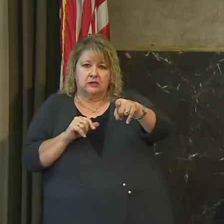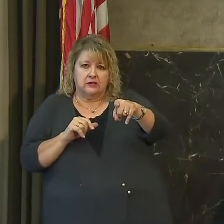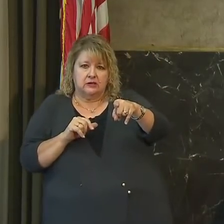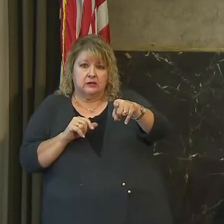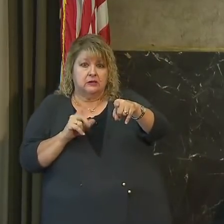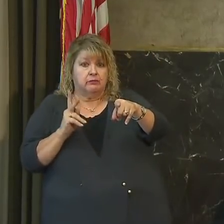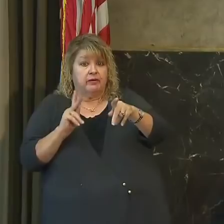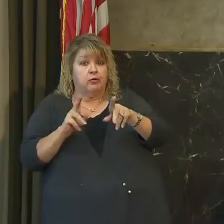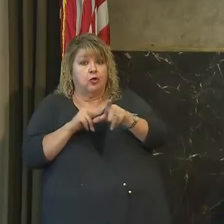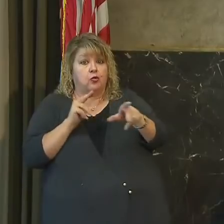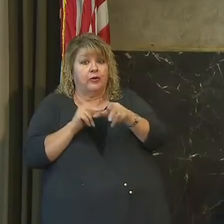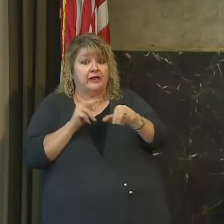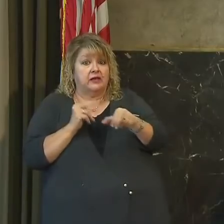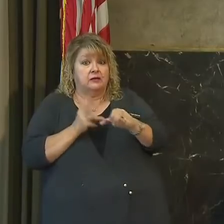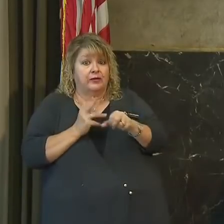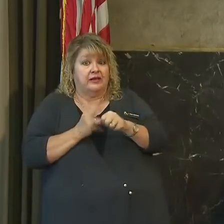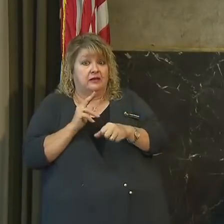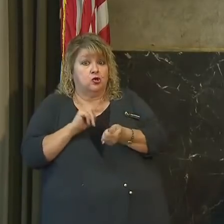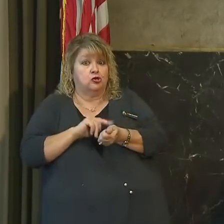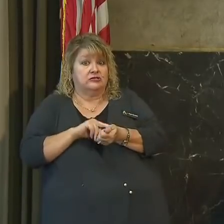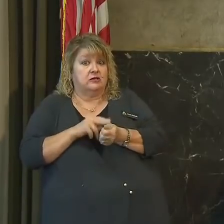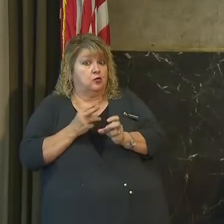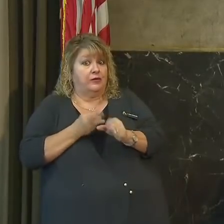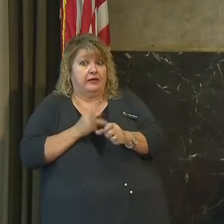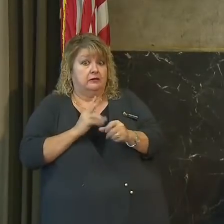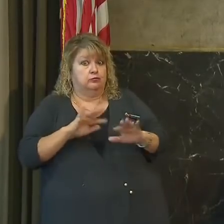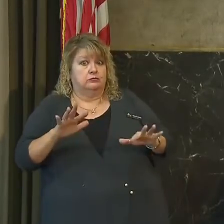to address that? Yeah. Well,